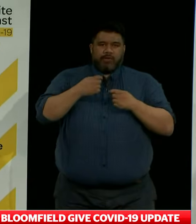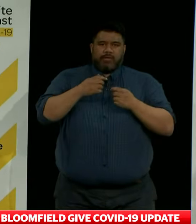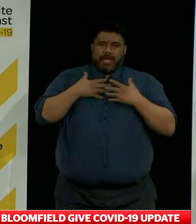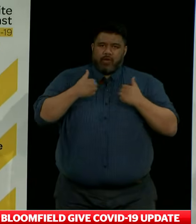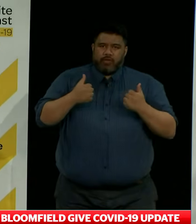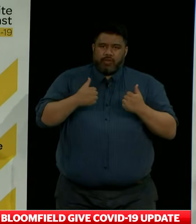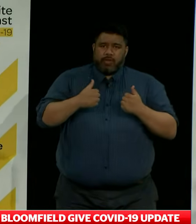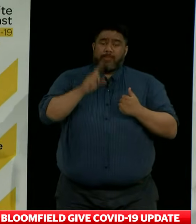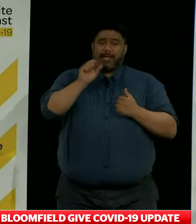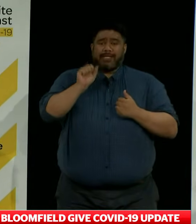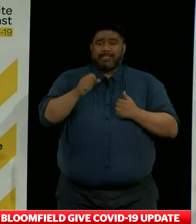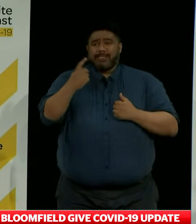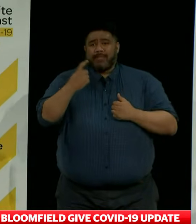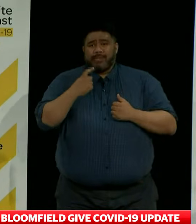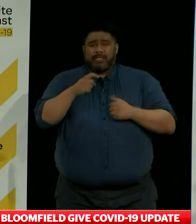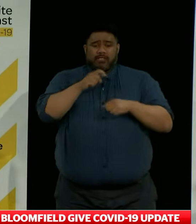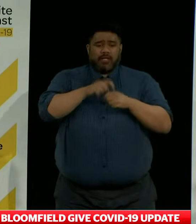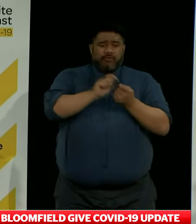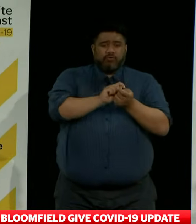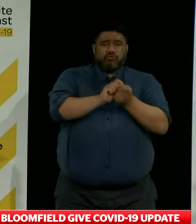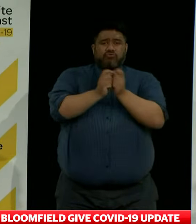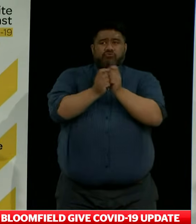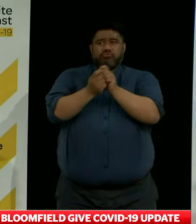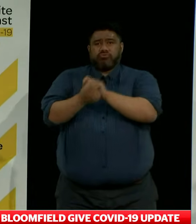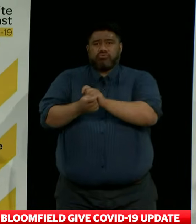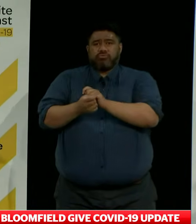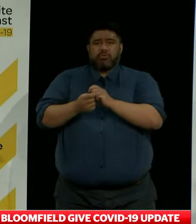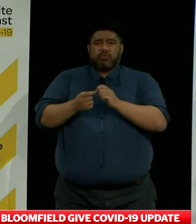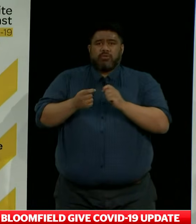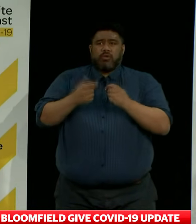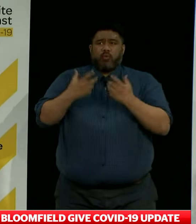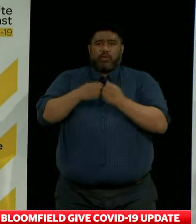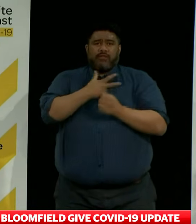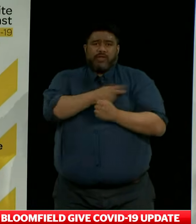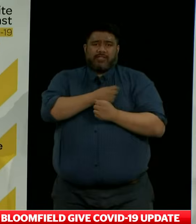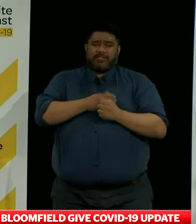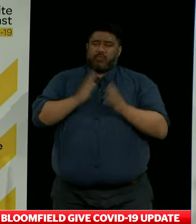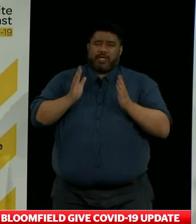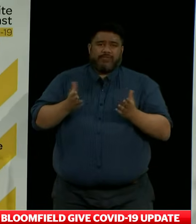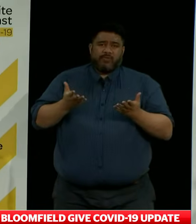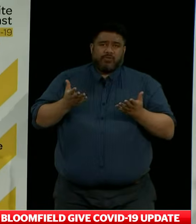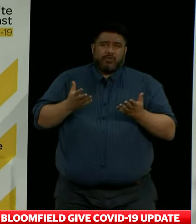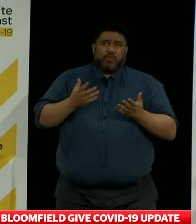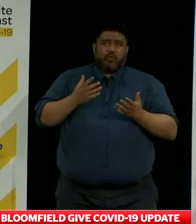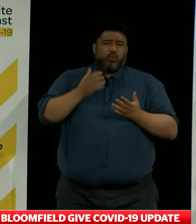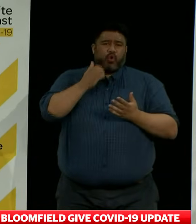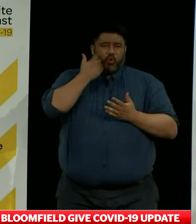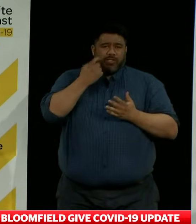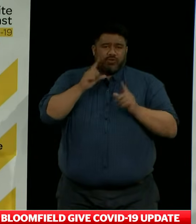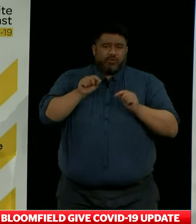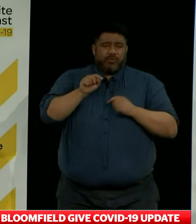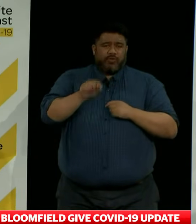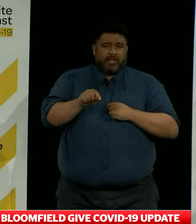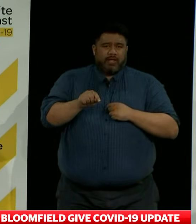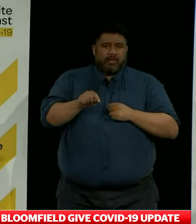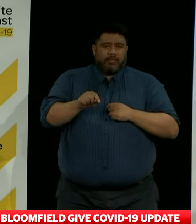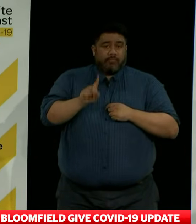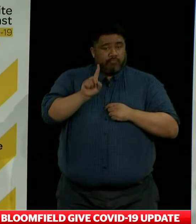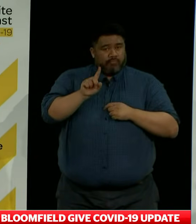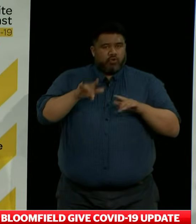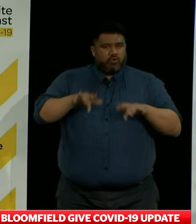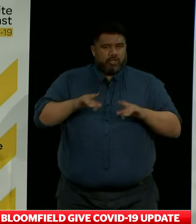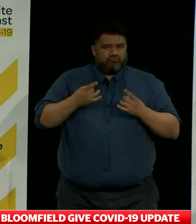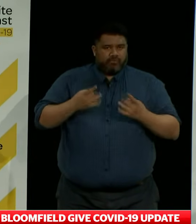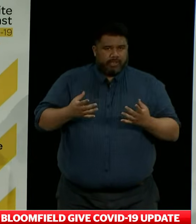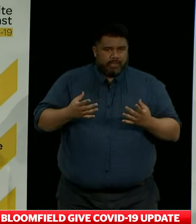is a transition that would always need to be made with vaccines. Now, we're not ready to complete that transition yet, but it is important to set out